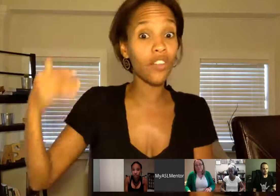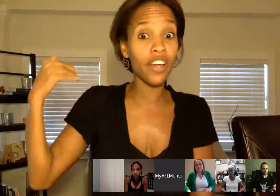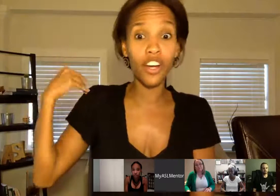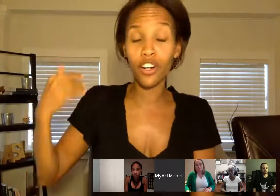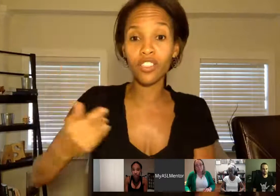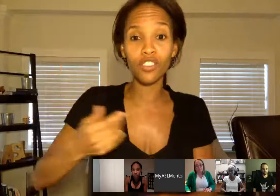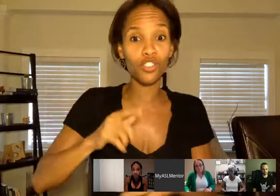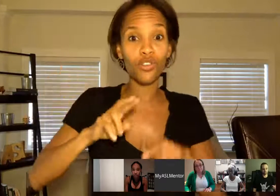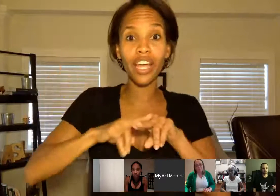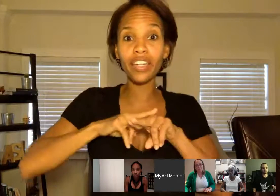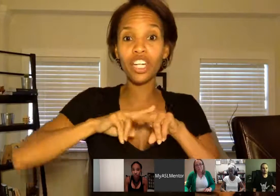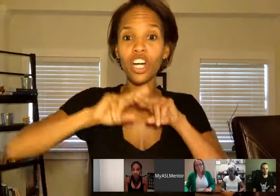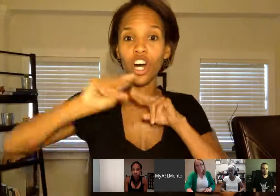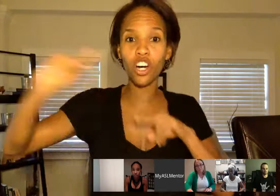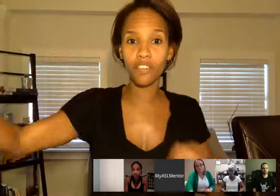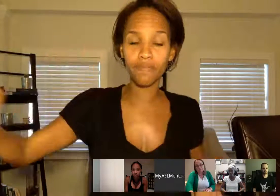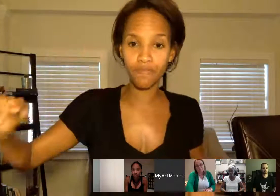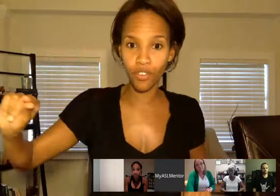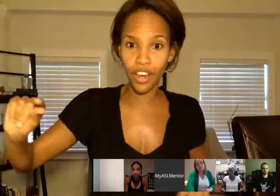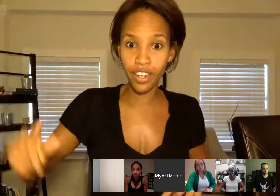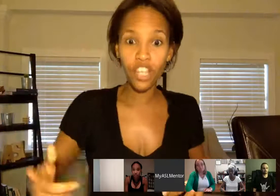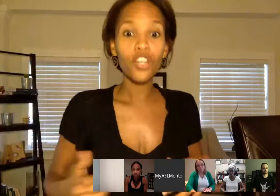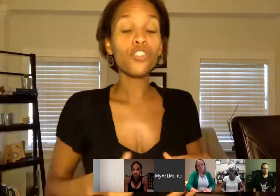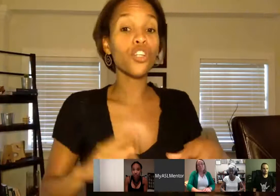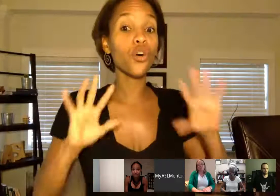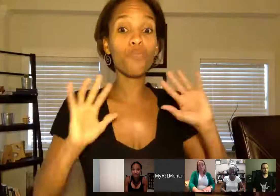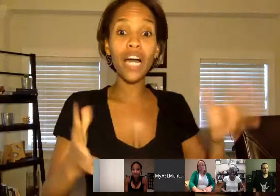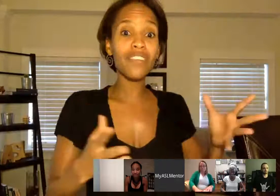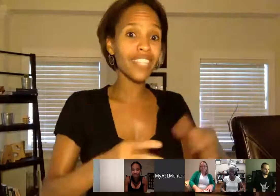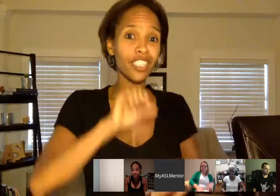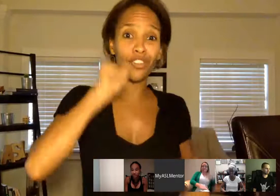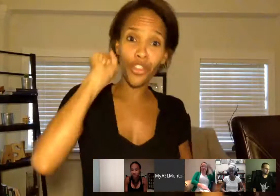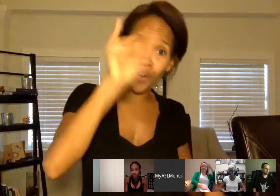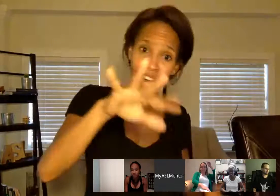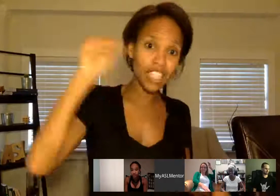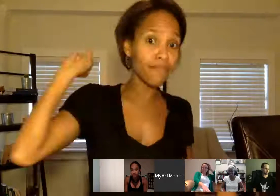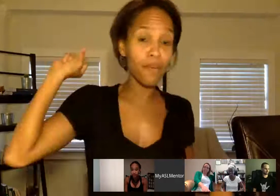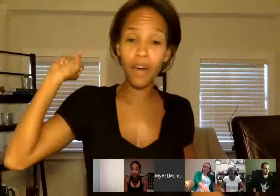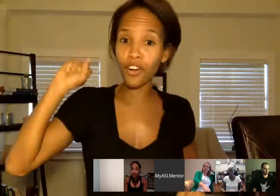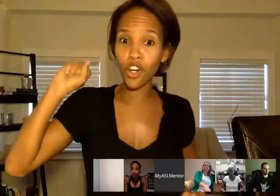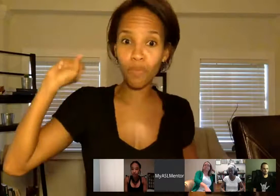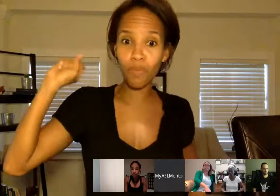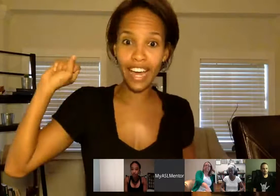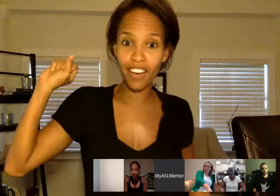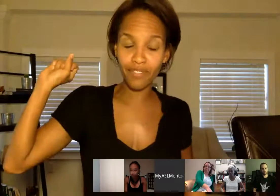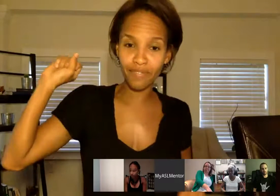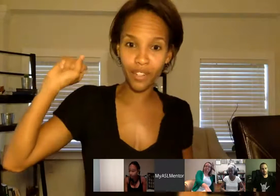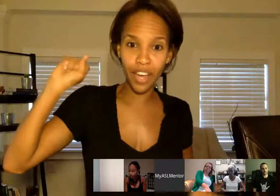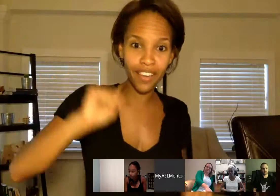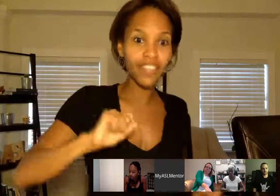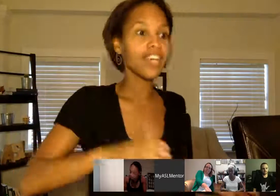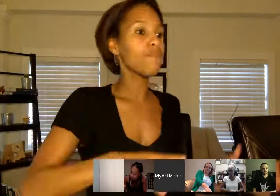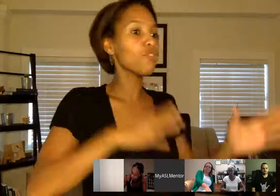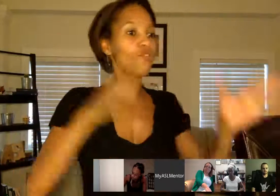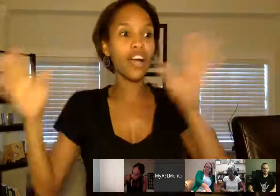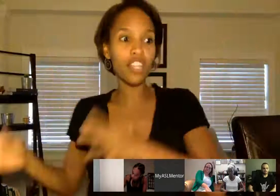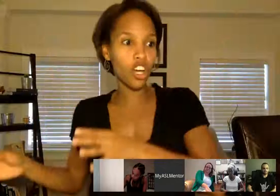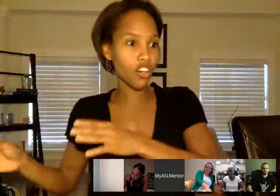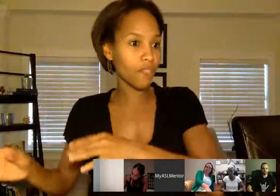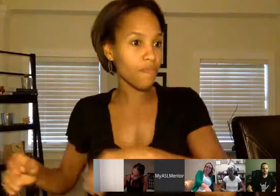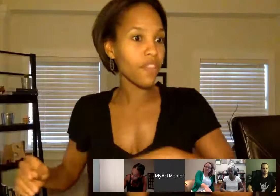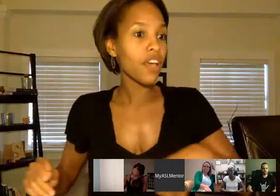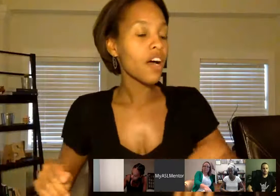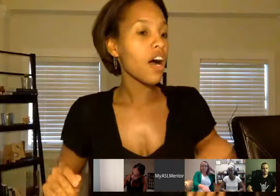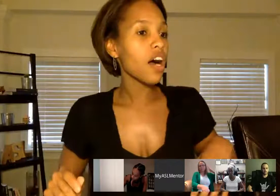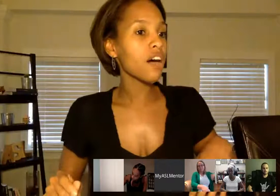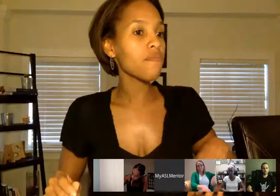by now, they are trained gone, right? So private sector, throw it at them. They better know it by now, okay? Move right